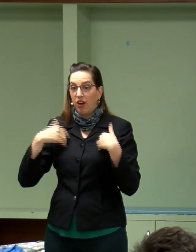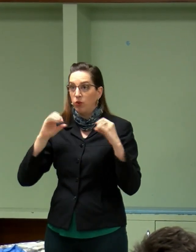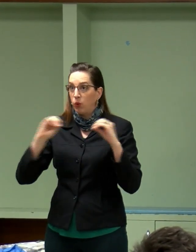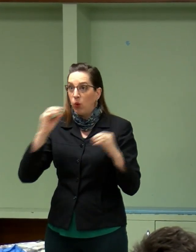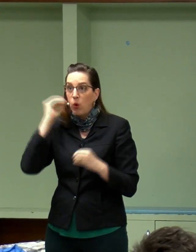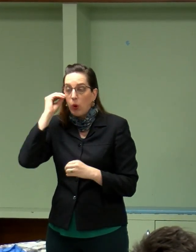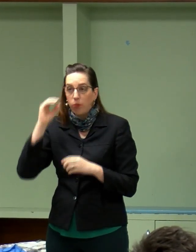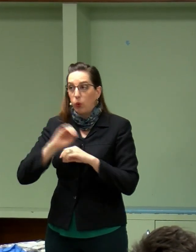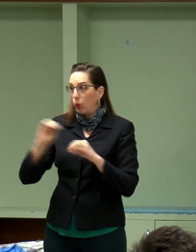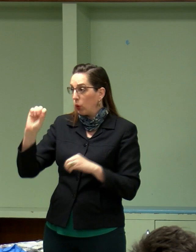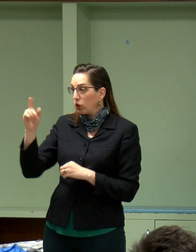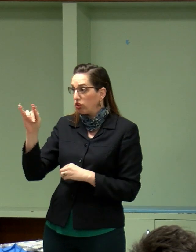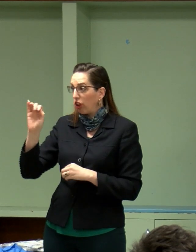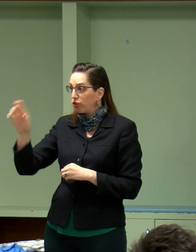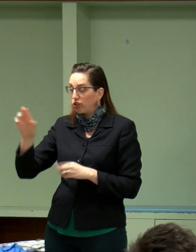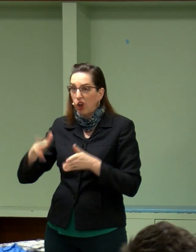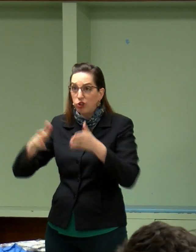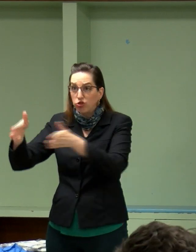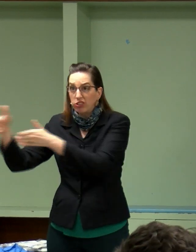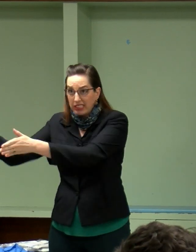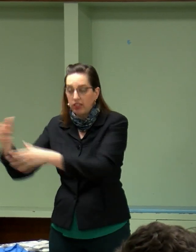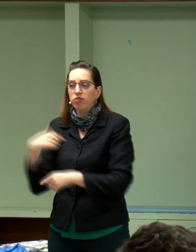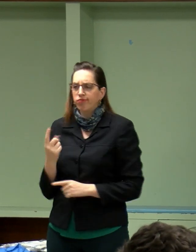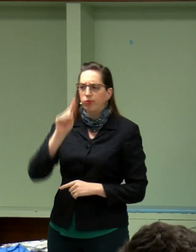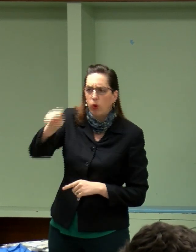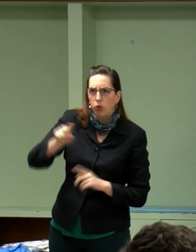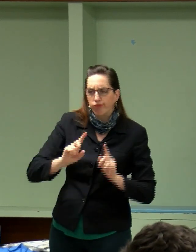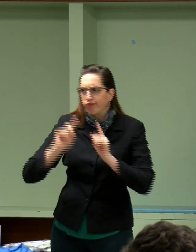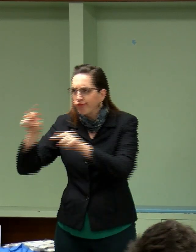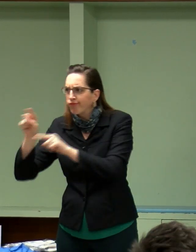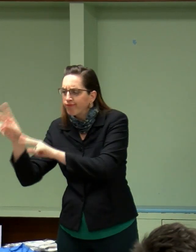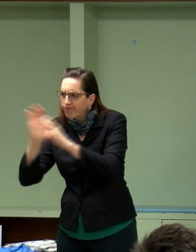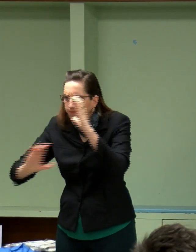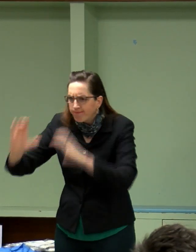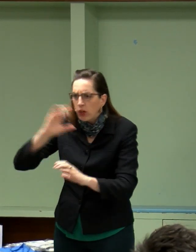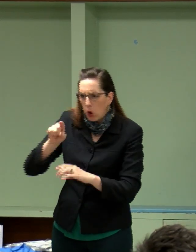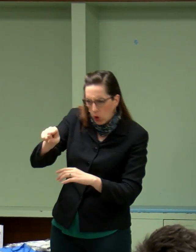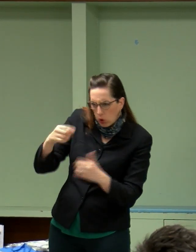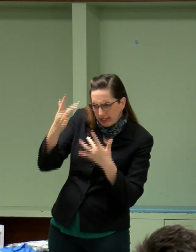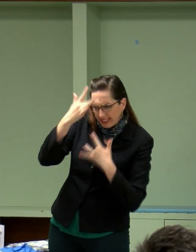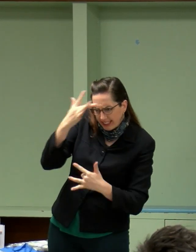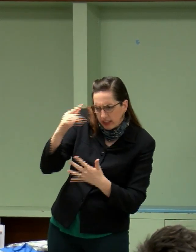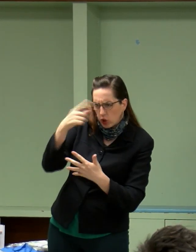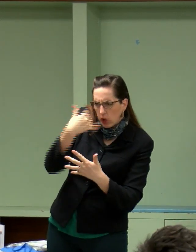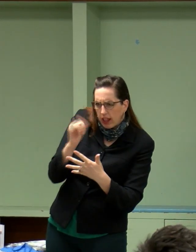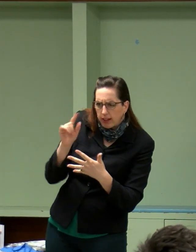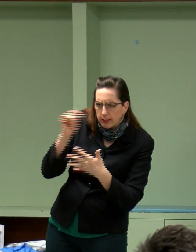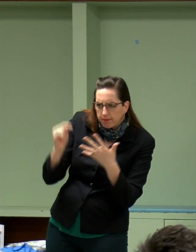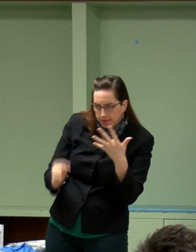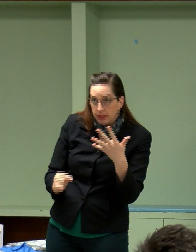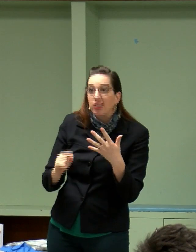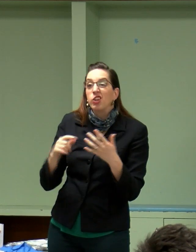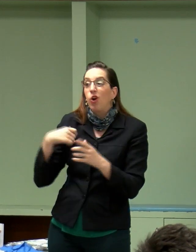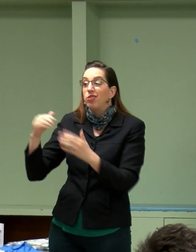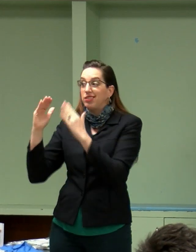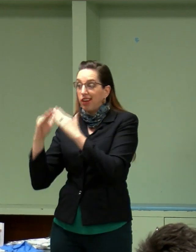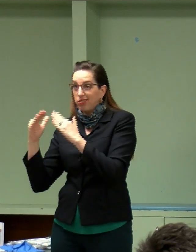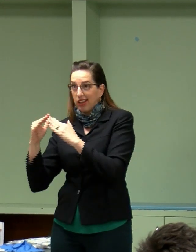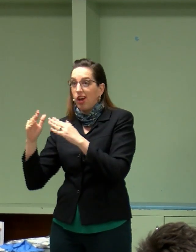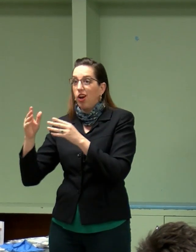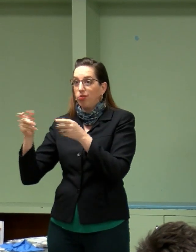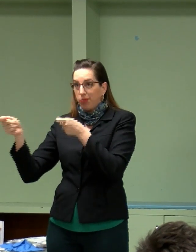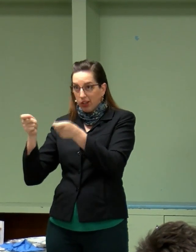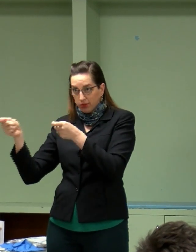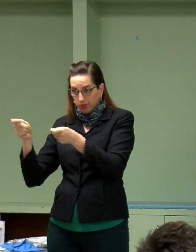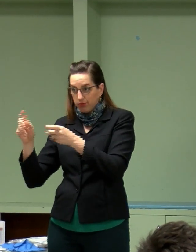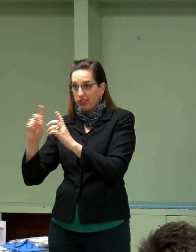population while screening those on the streets for symptoms. Along with the county and the downtown management district, we have placed more